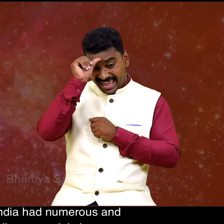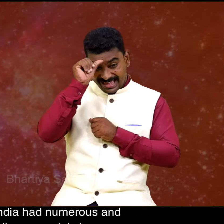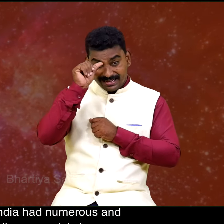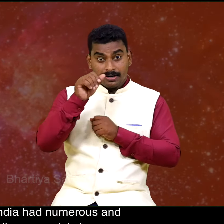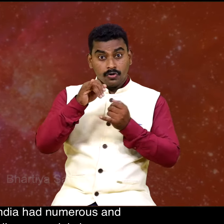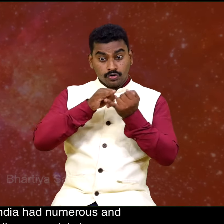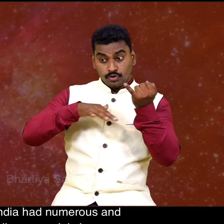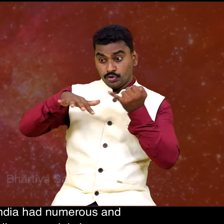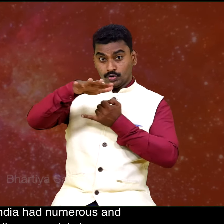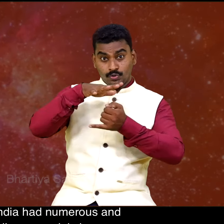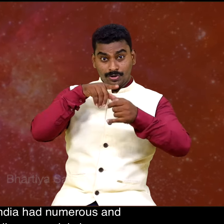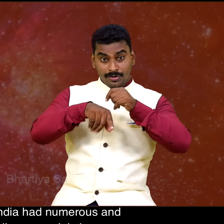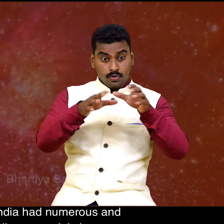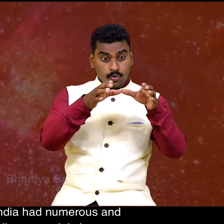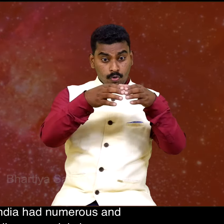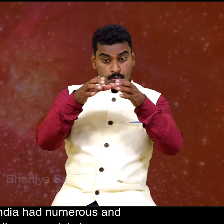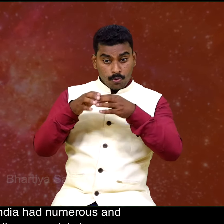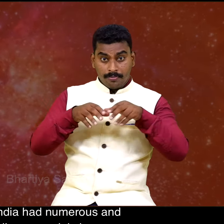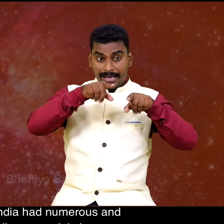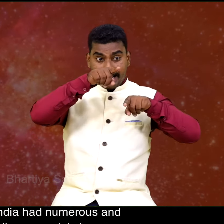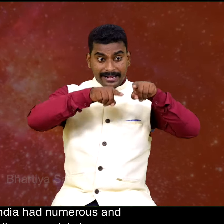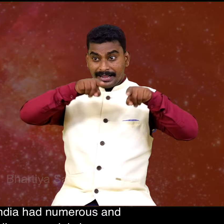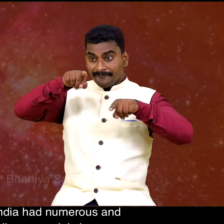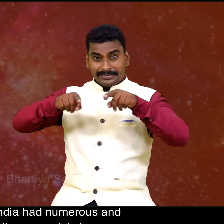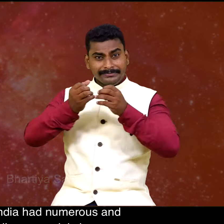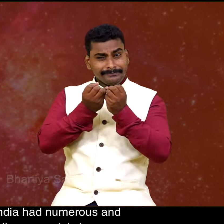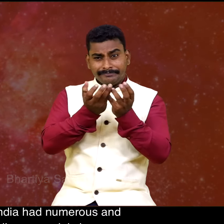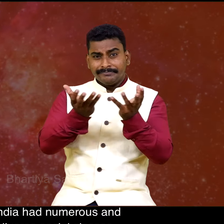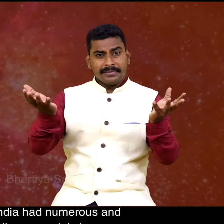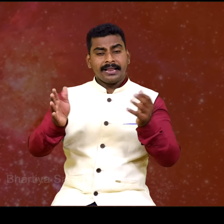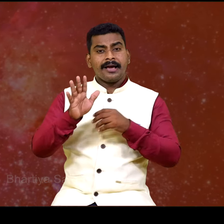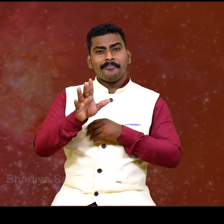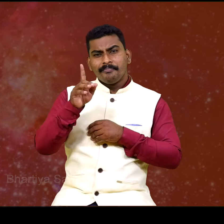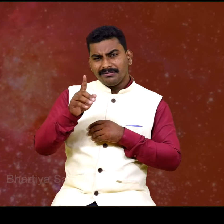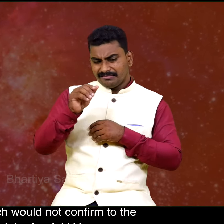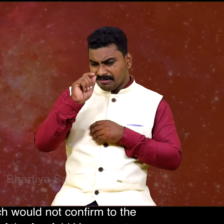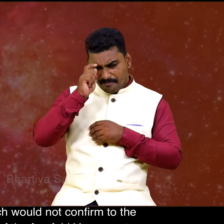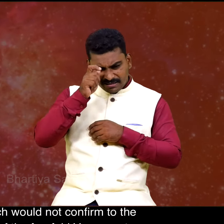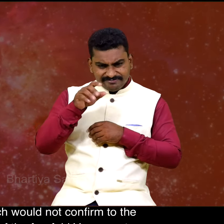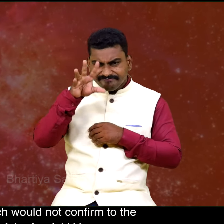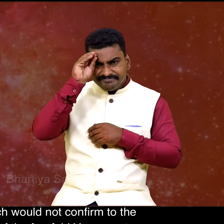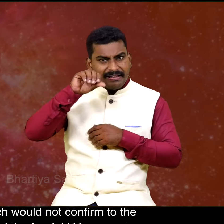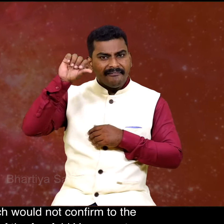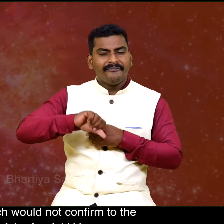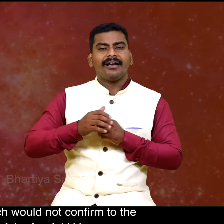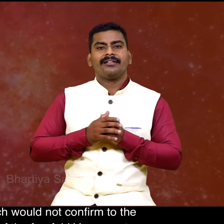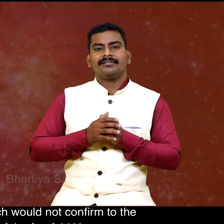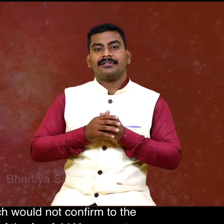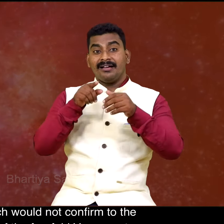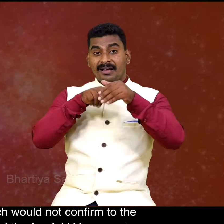numerous and diverse social classes which would not conform to the ideal of